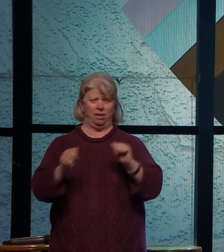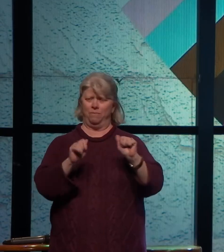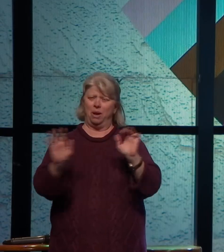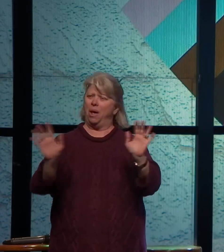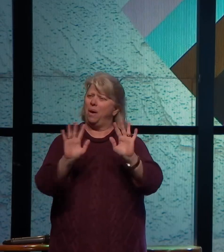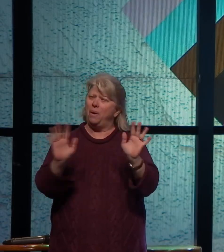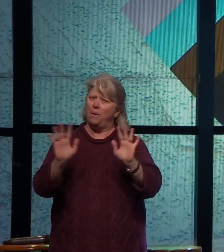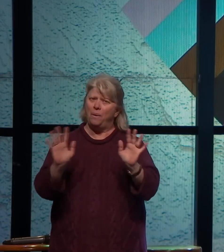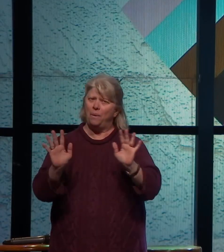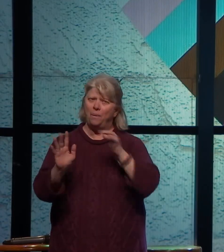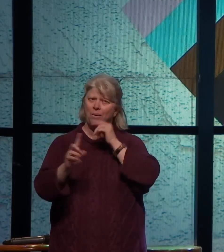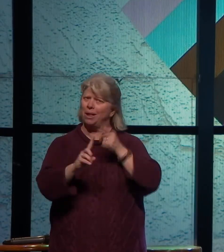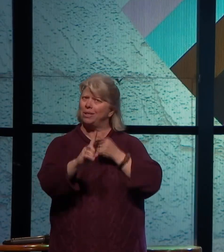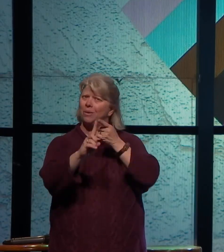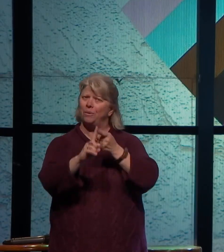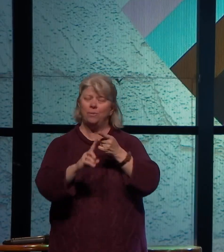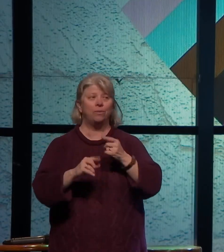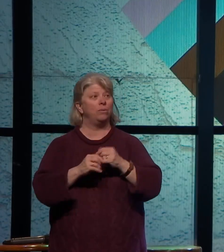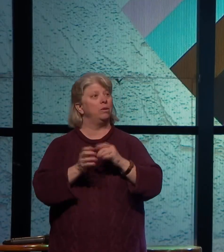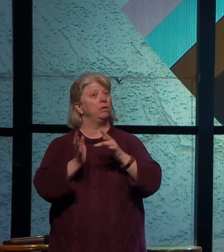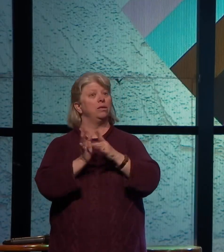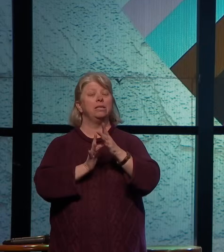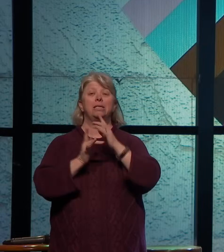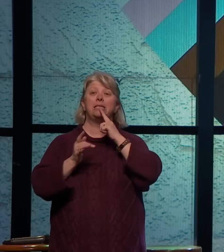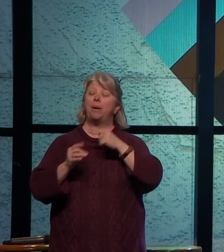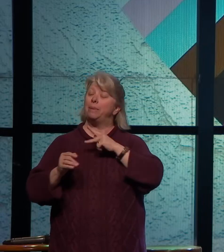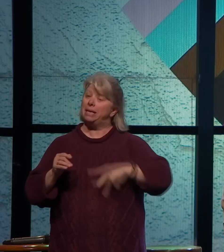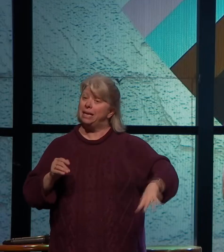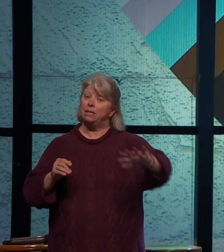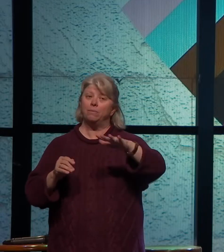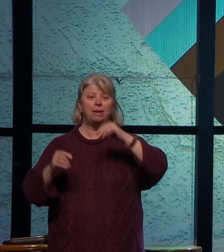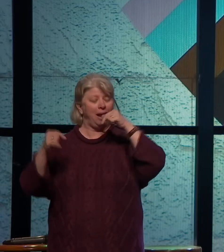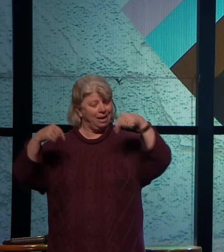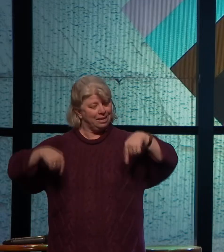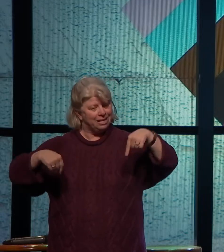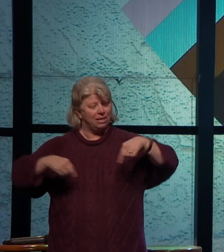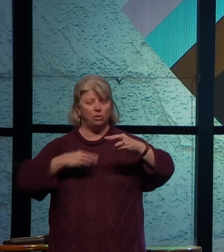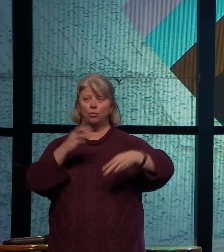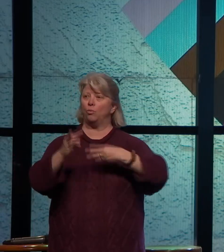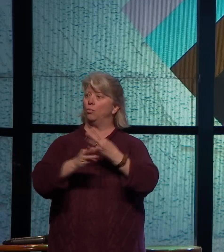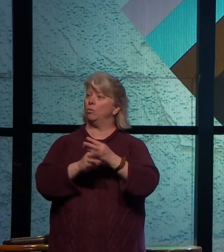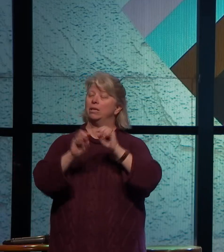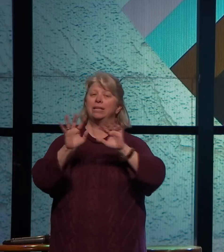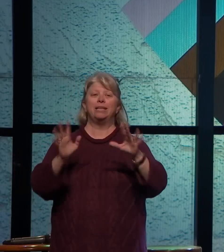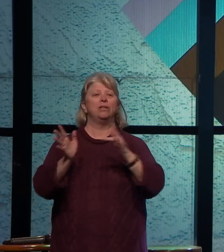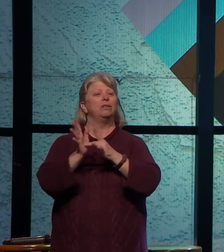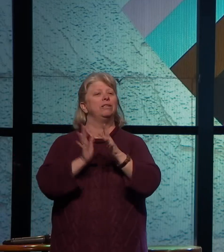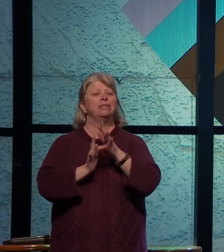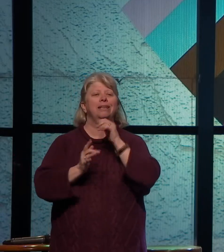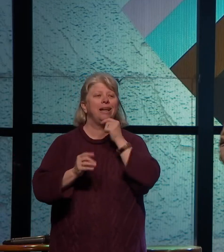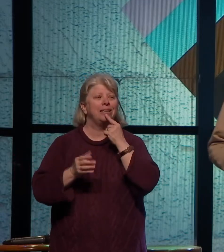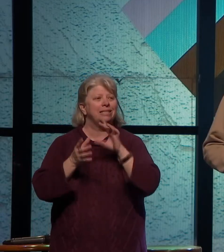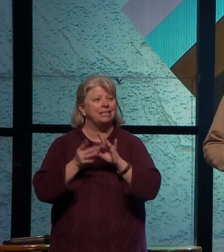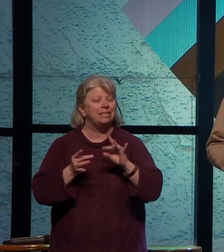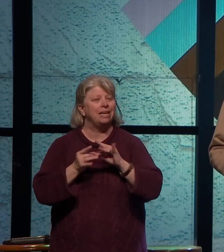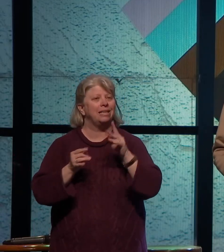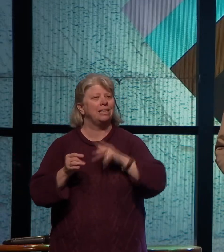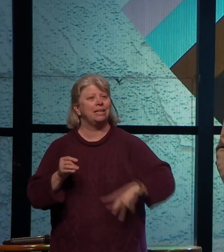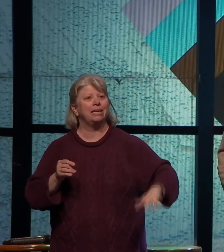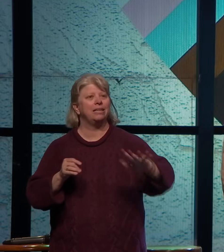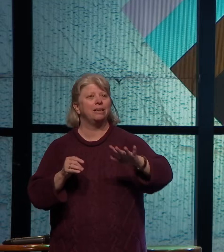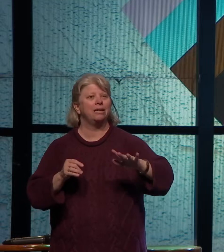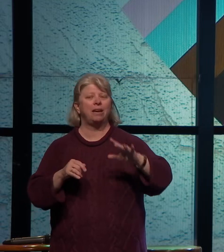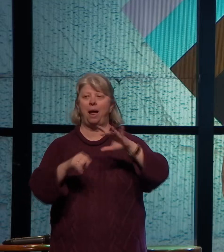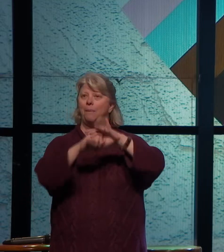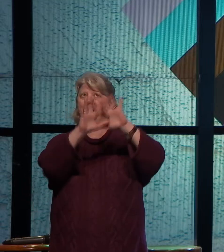that's not what this is about. And when Jesus says my kingdom is not of this world, I'd like to make it clear that Jesus isn't saying my kingdom is on a planet